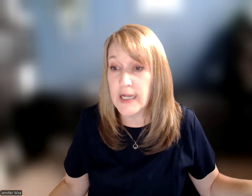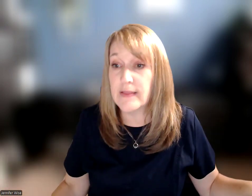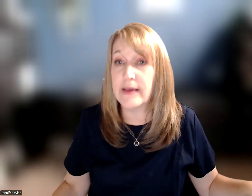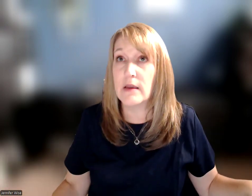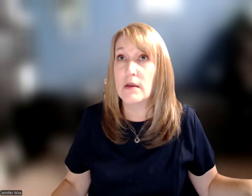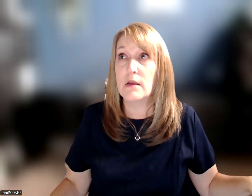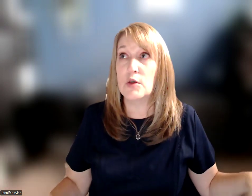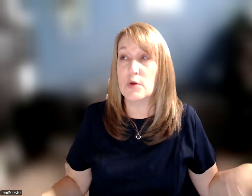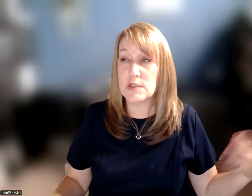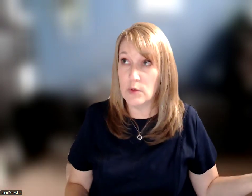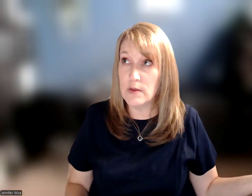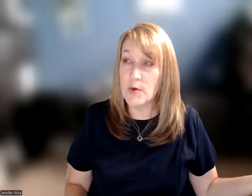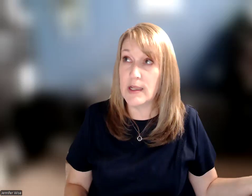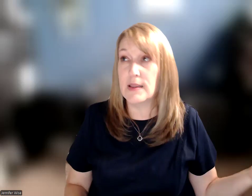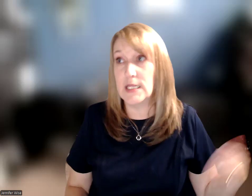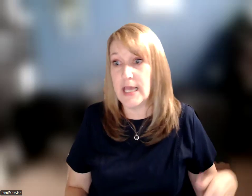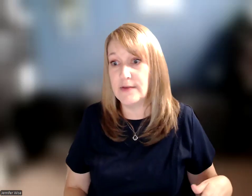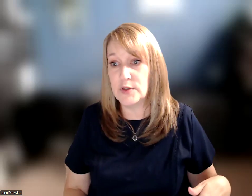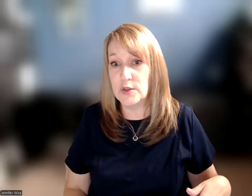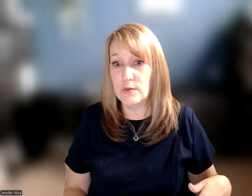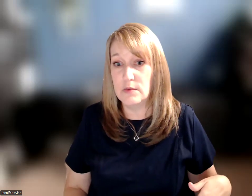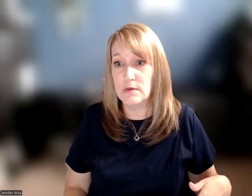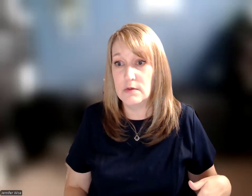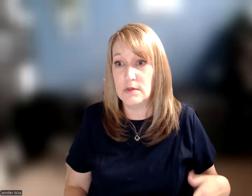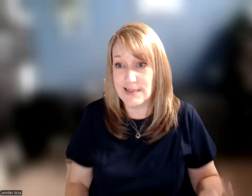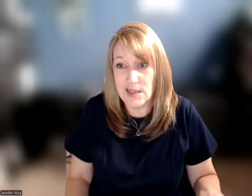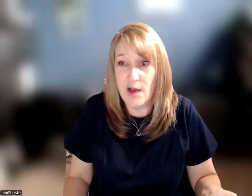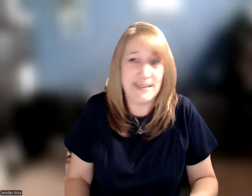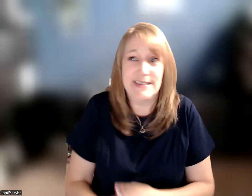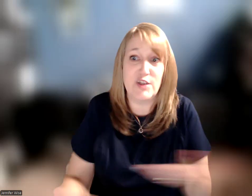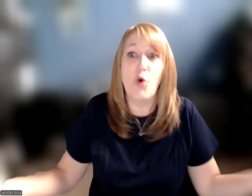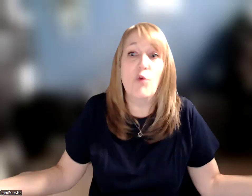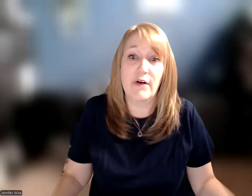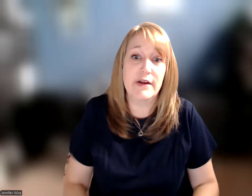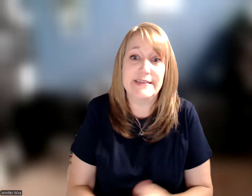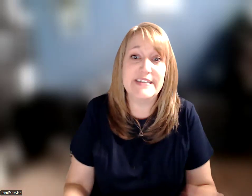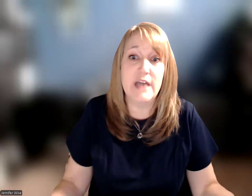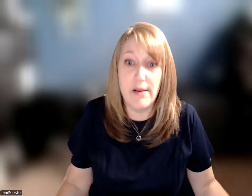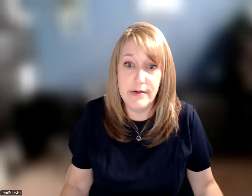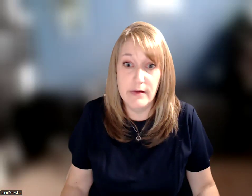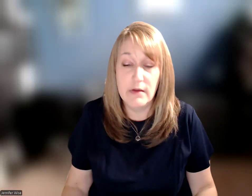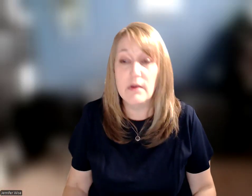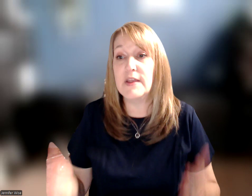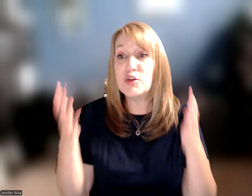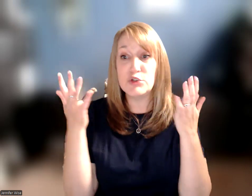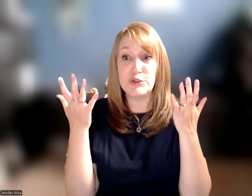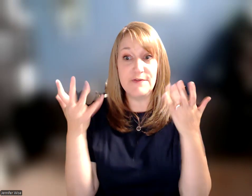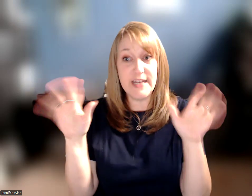right? Like you go to school in the morning and then in the afternoon it stops because it's over, it's done, then you would use